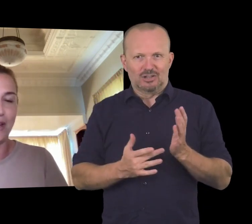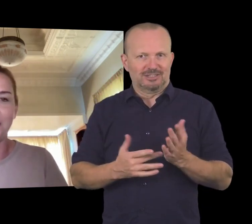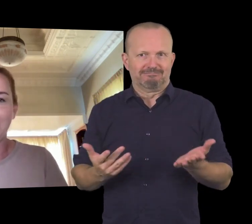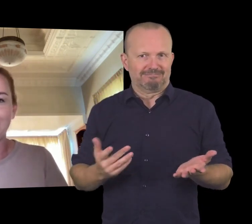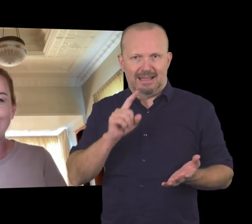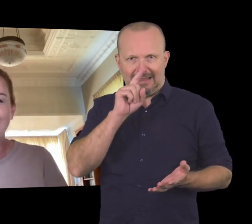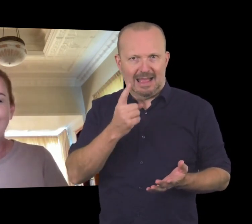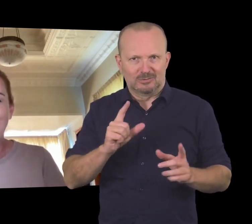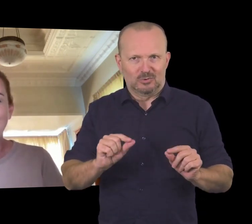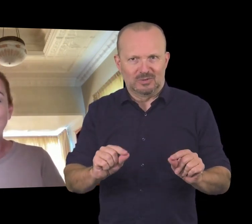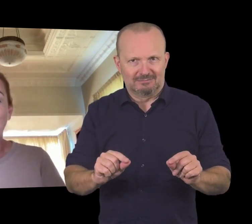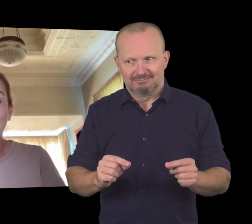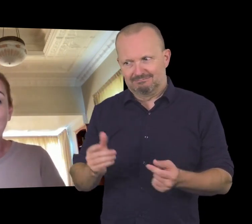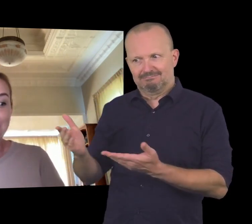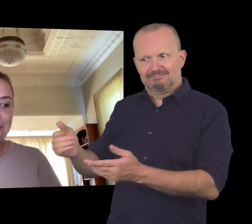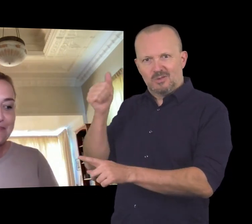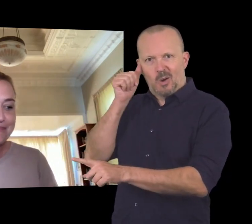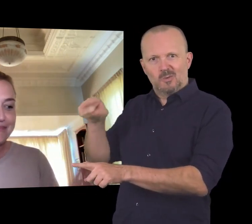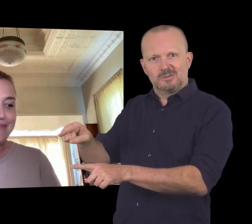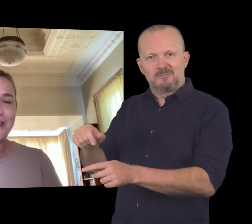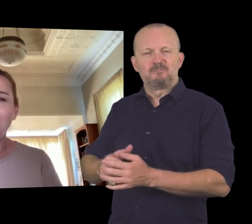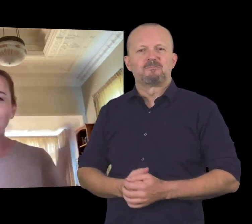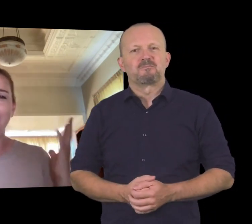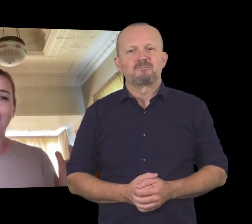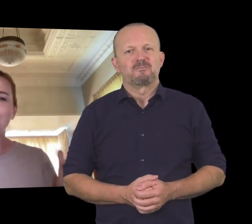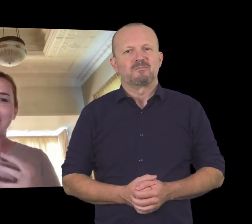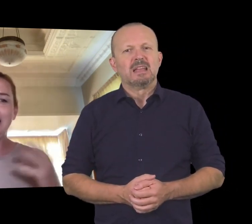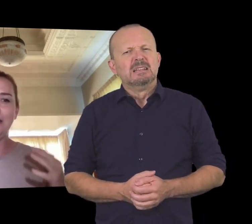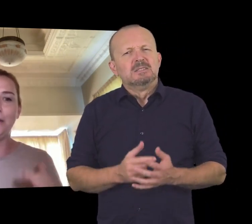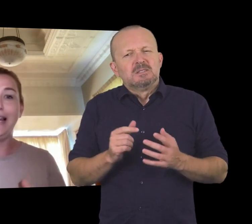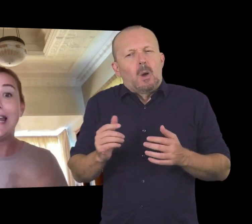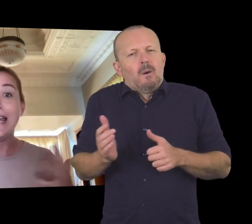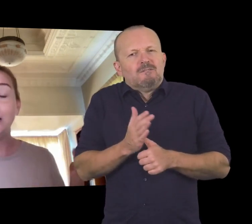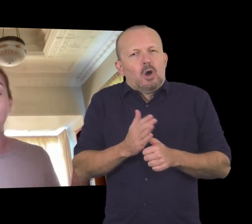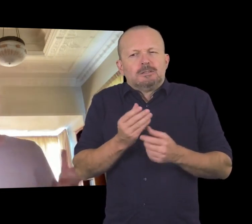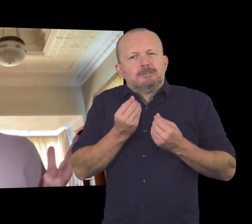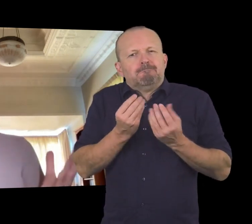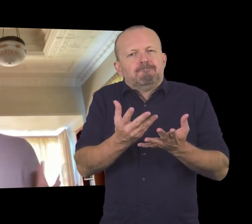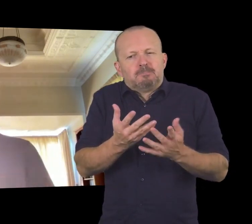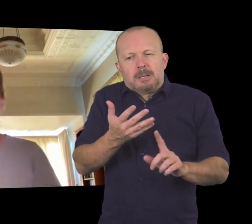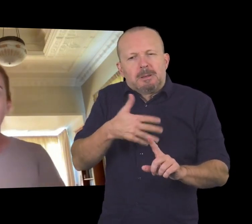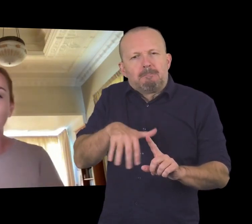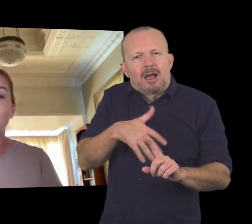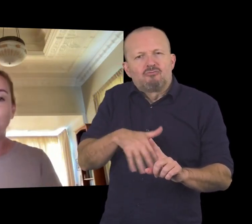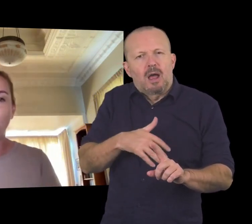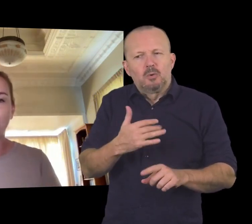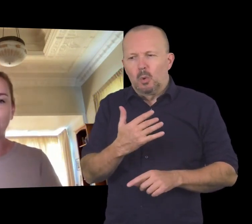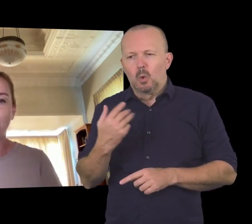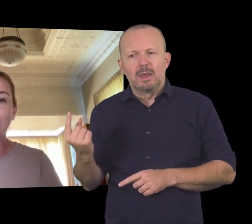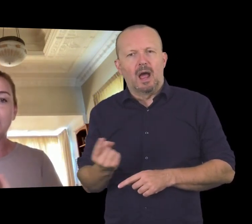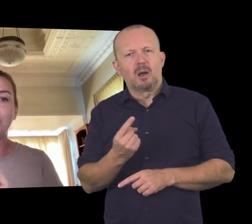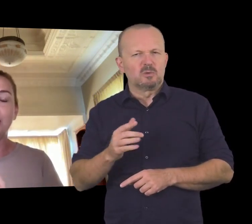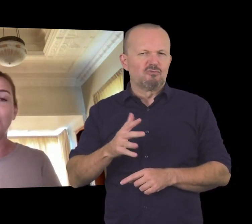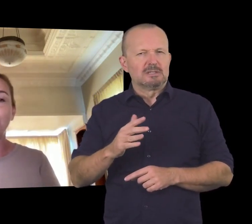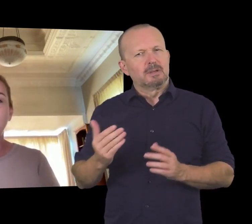do all those things at all. So I'm just going to give you a little bit of information about who we are, because